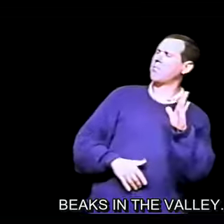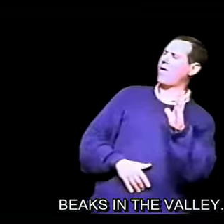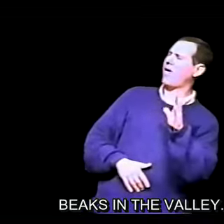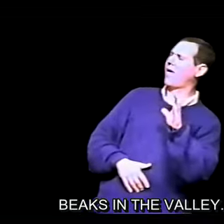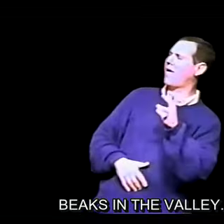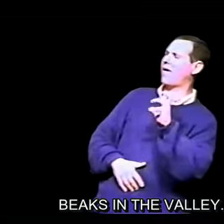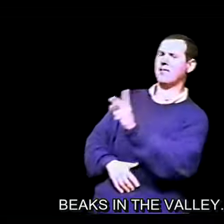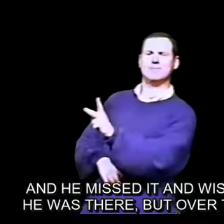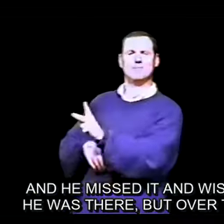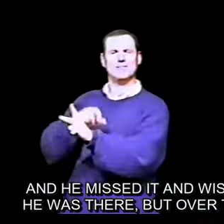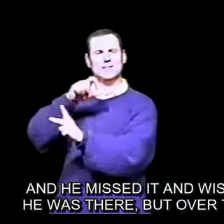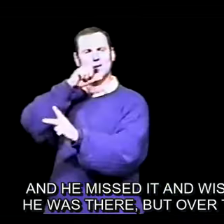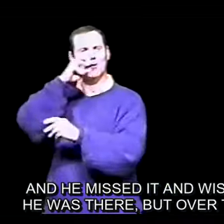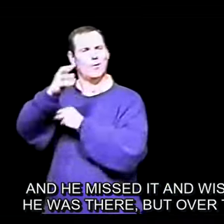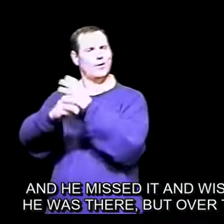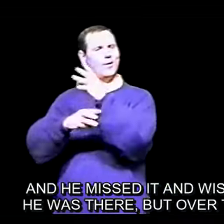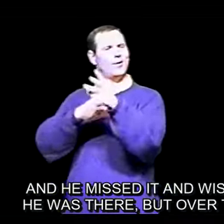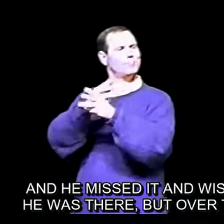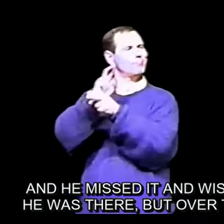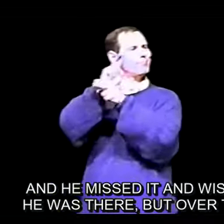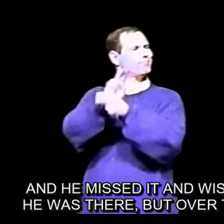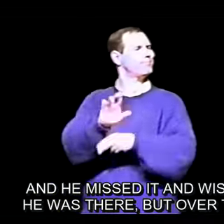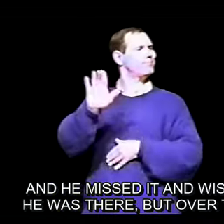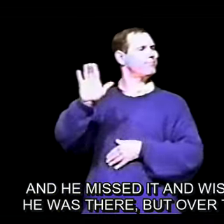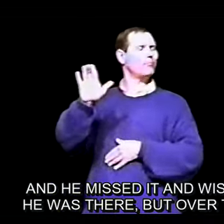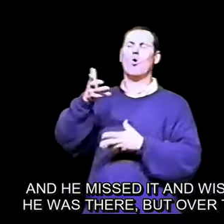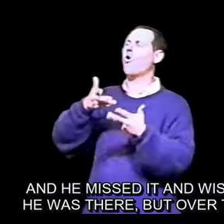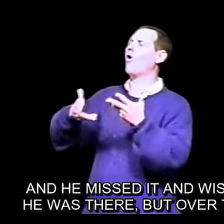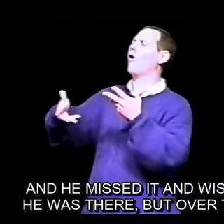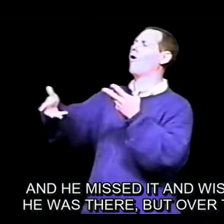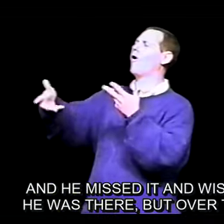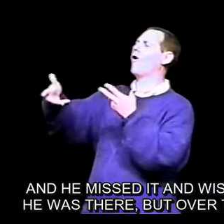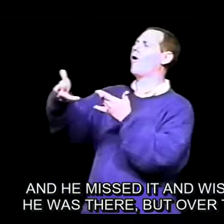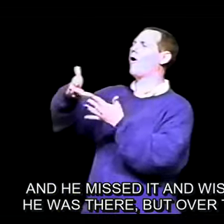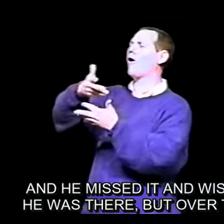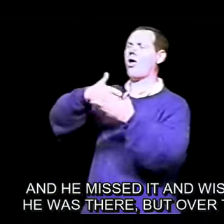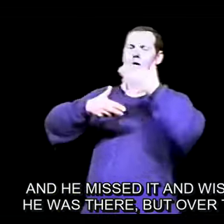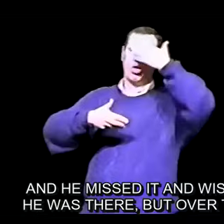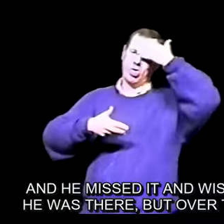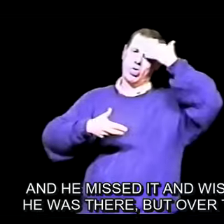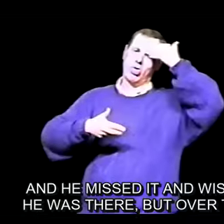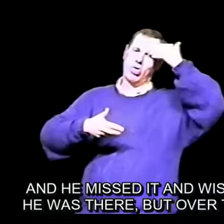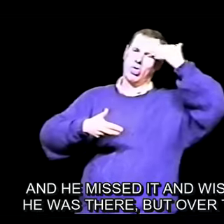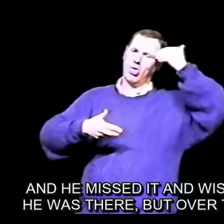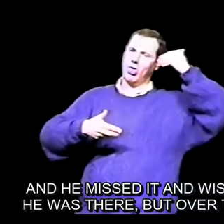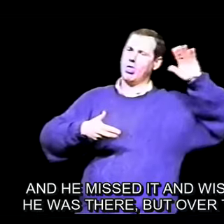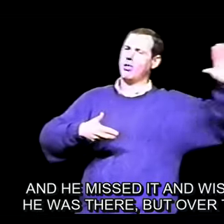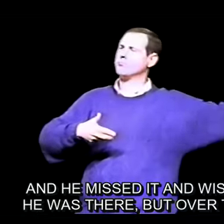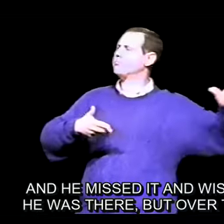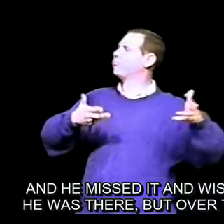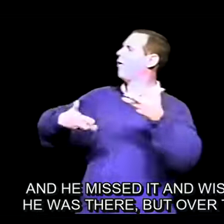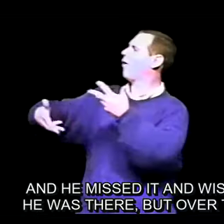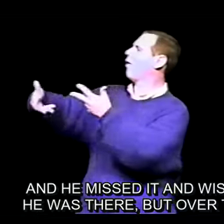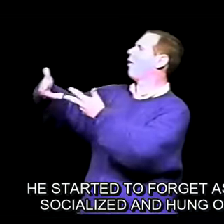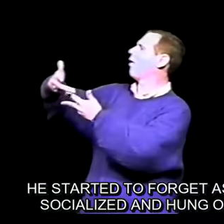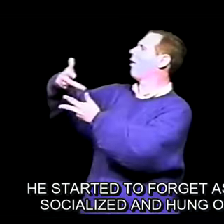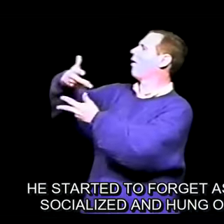he missed it and wished he was there. But over time, he started to forget as